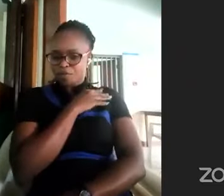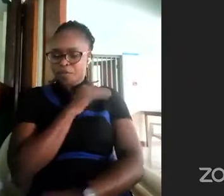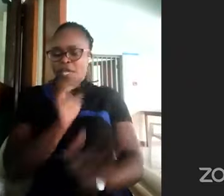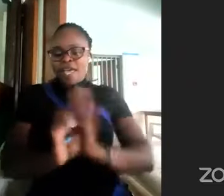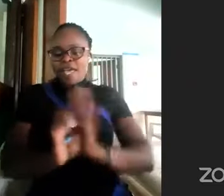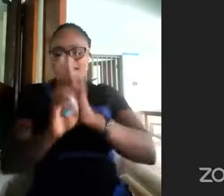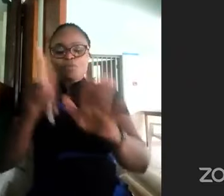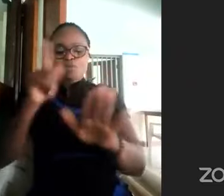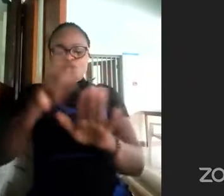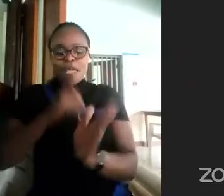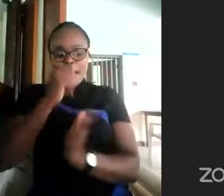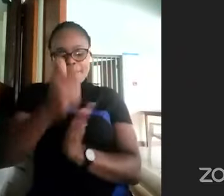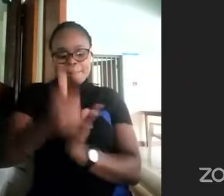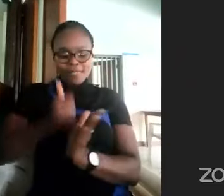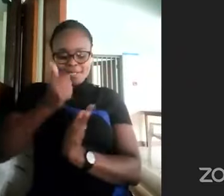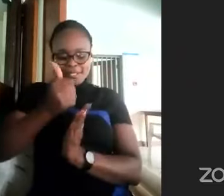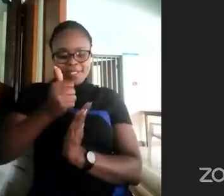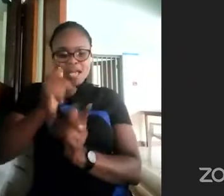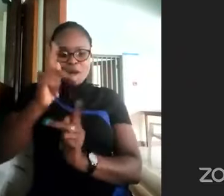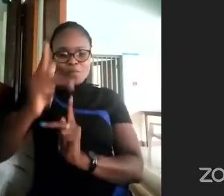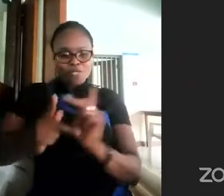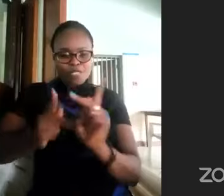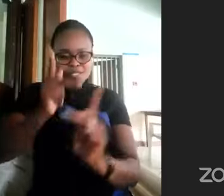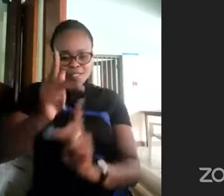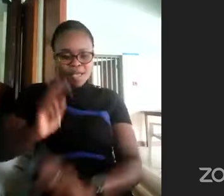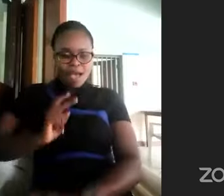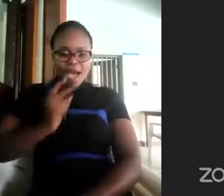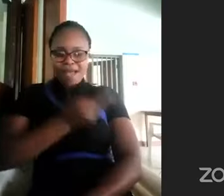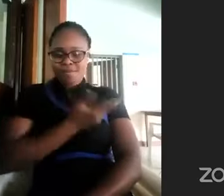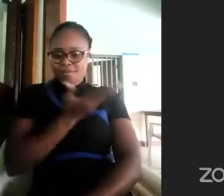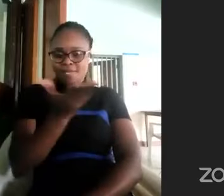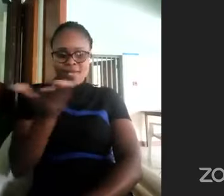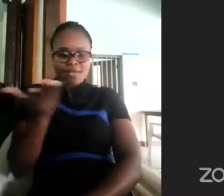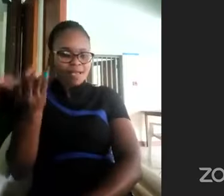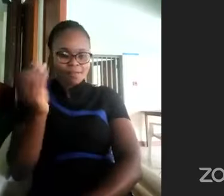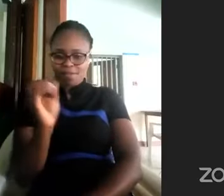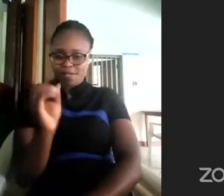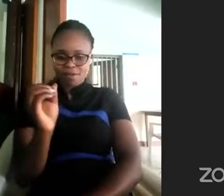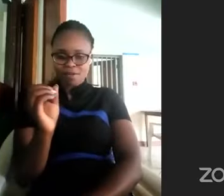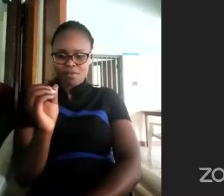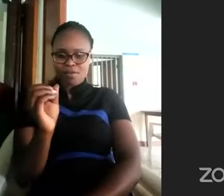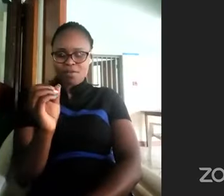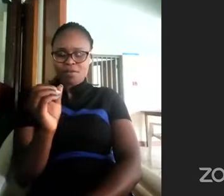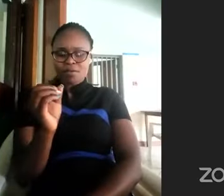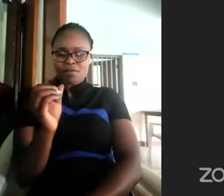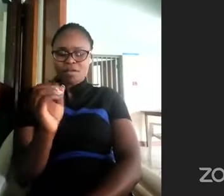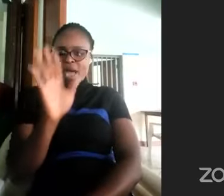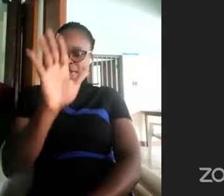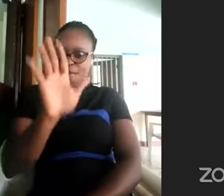about the reasonable accommodation, because we need to make everybody understand, and maybe sometimes